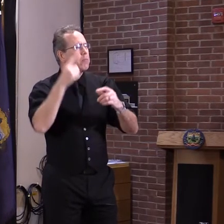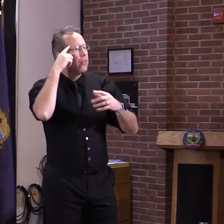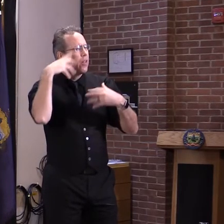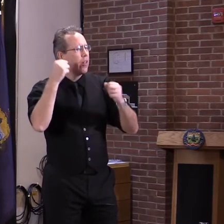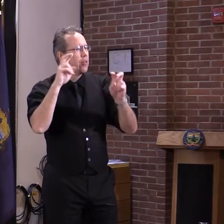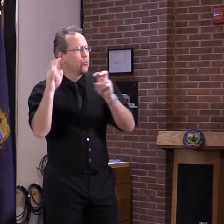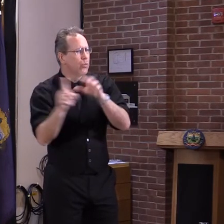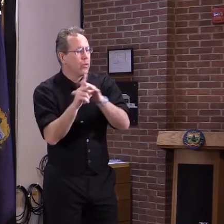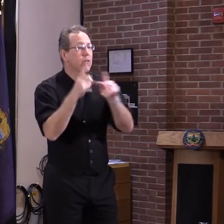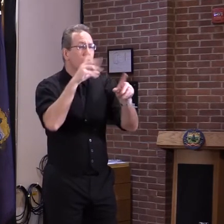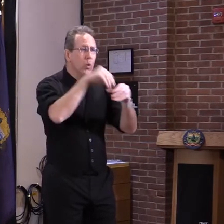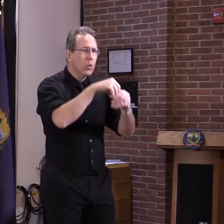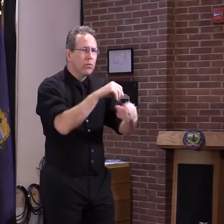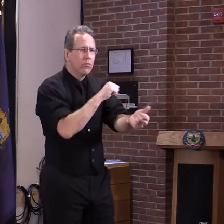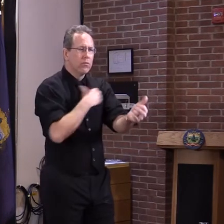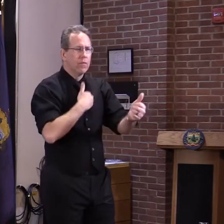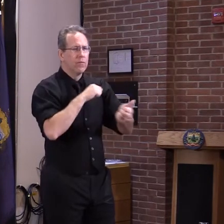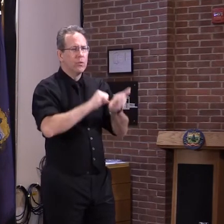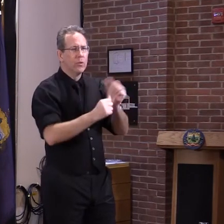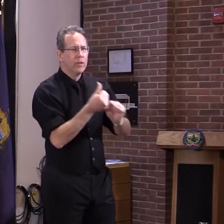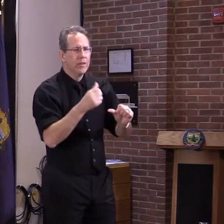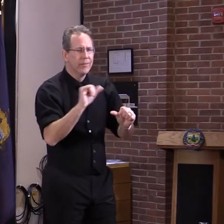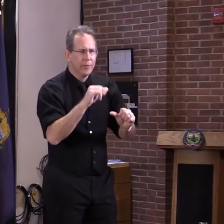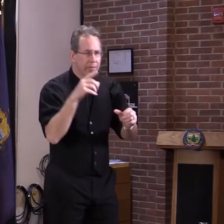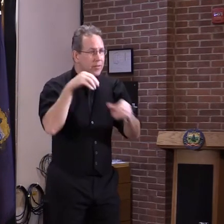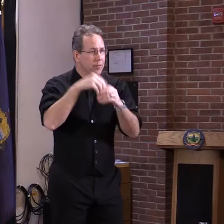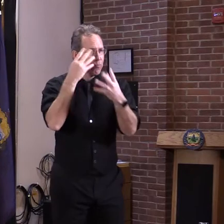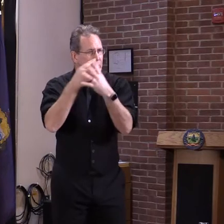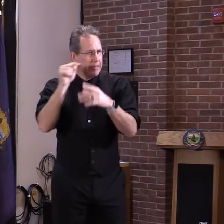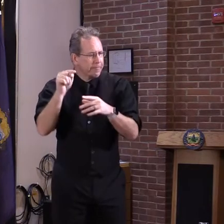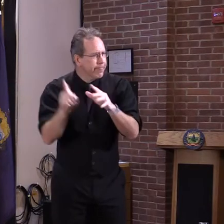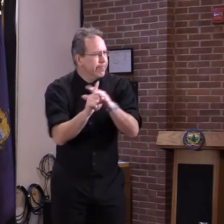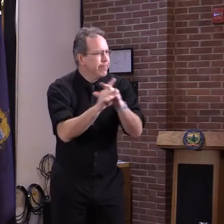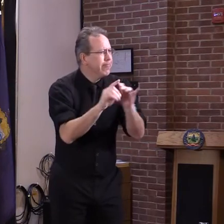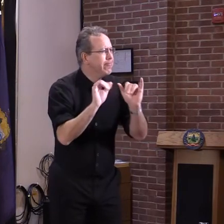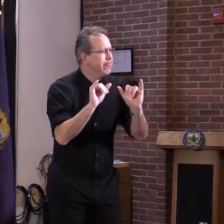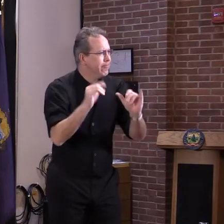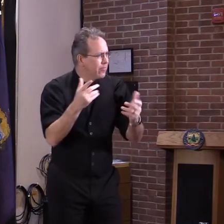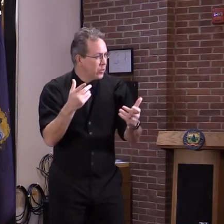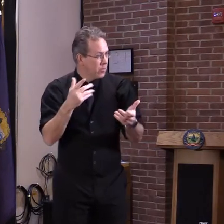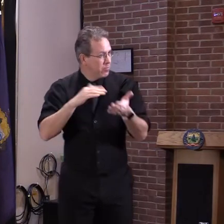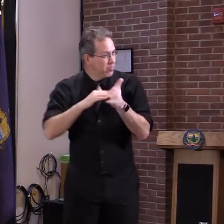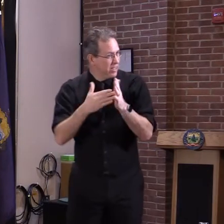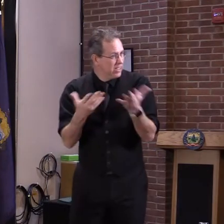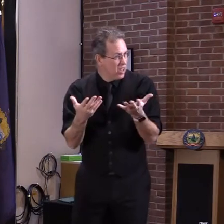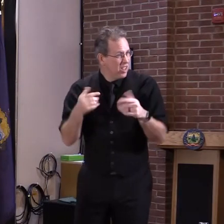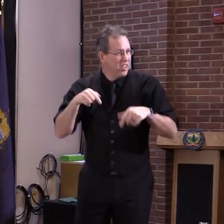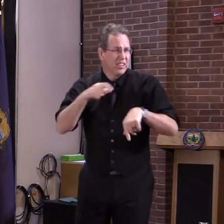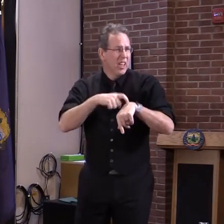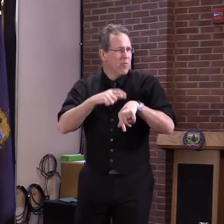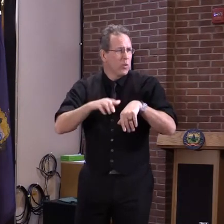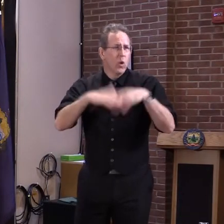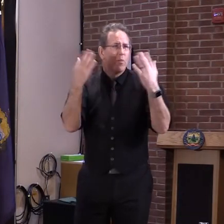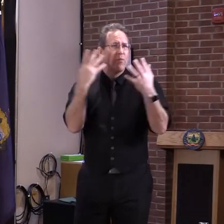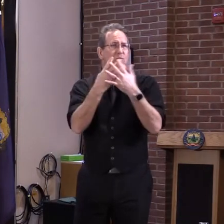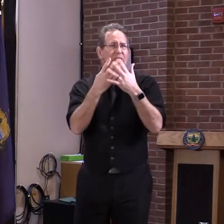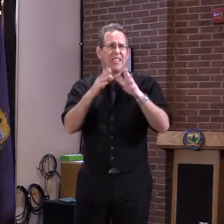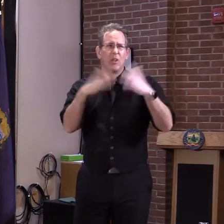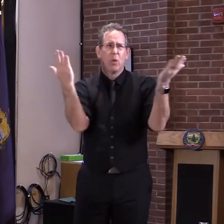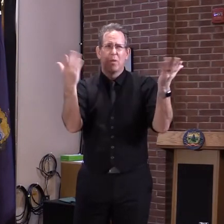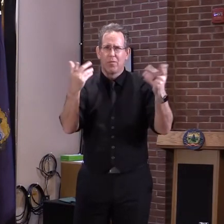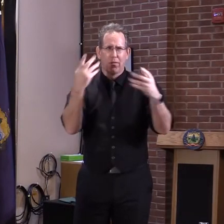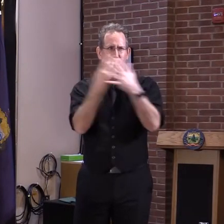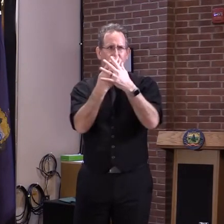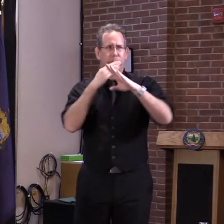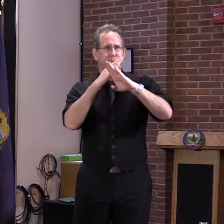and volunteers, including recovery and church groups? I guess my answer would be yes.